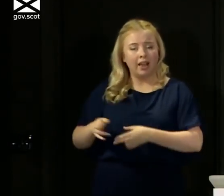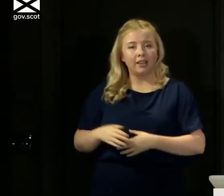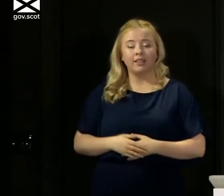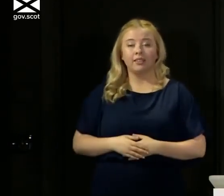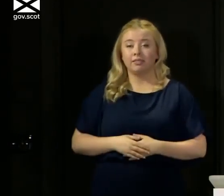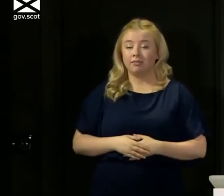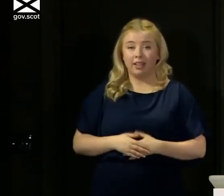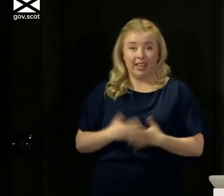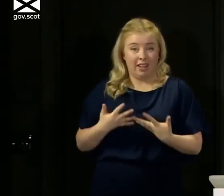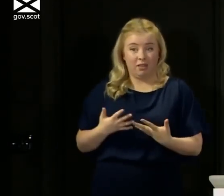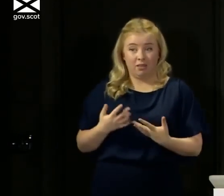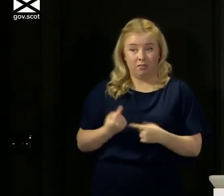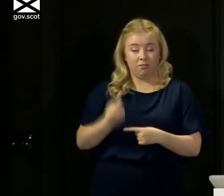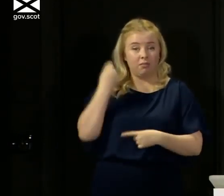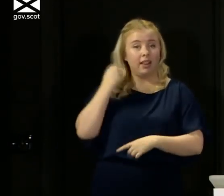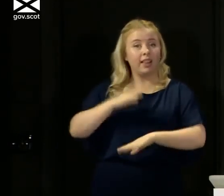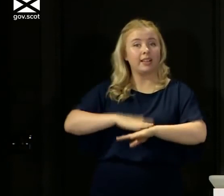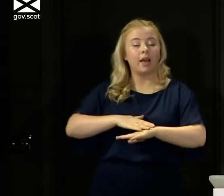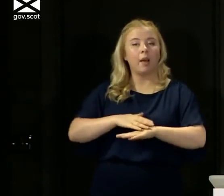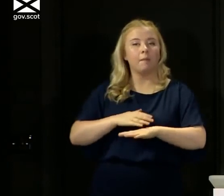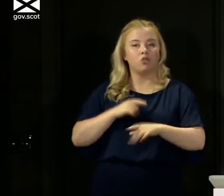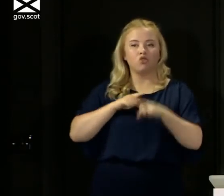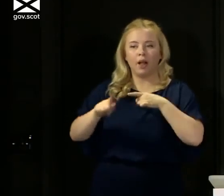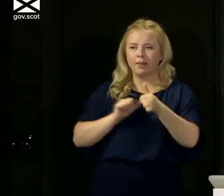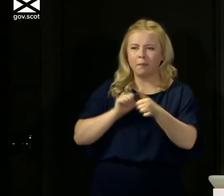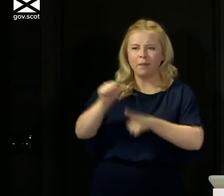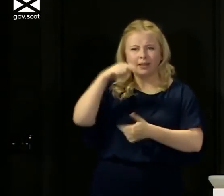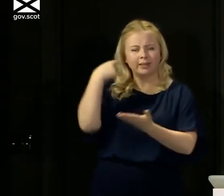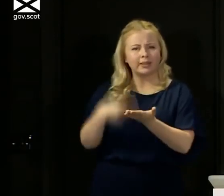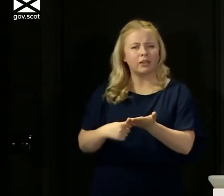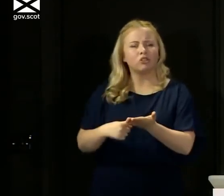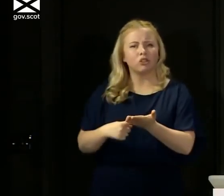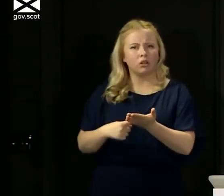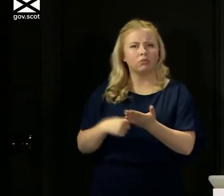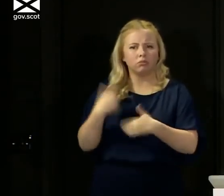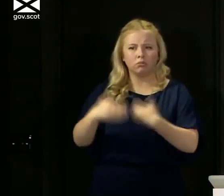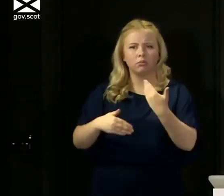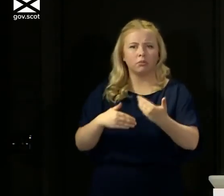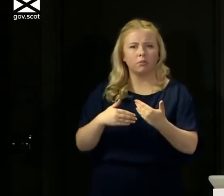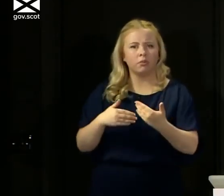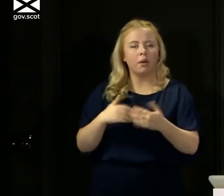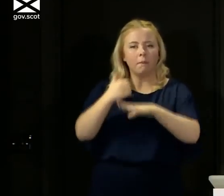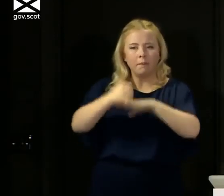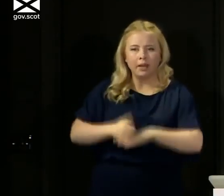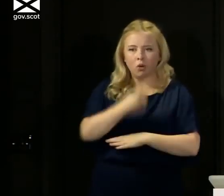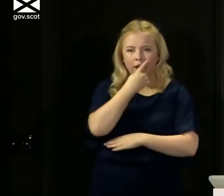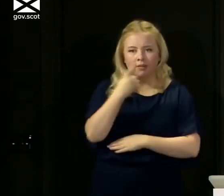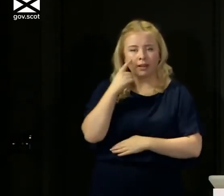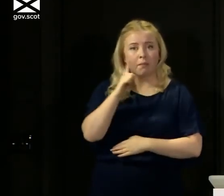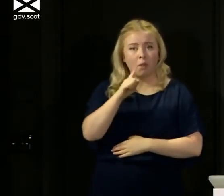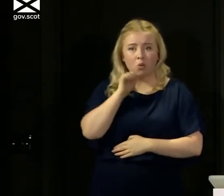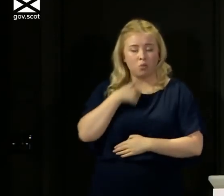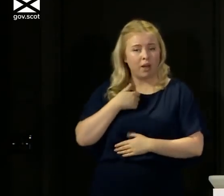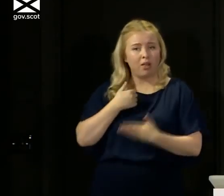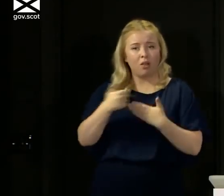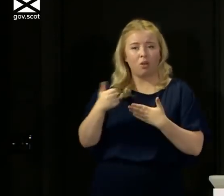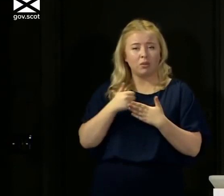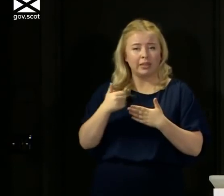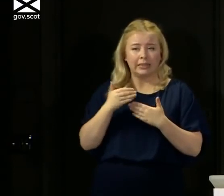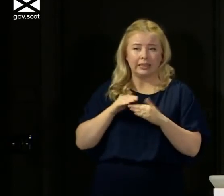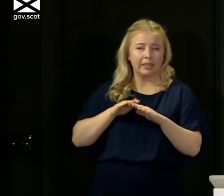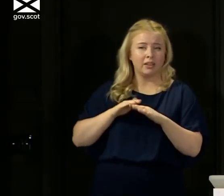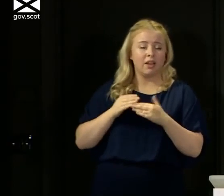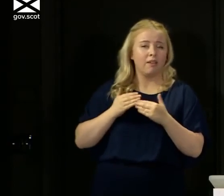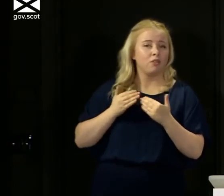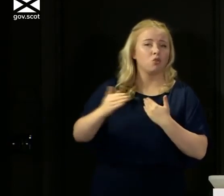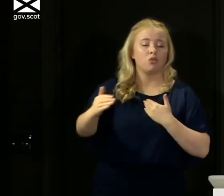best decisions we could at the time based on the best evidence, but these are things we will all no doubt agonise over and look at for a long time to